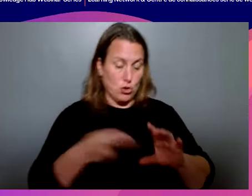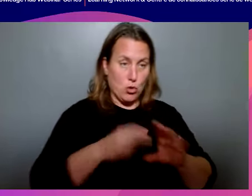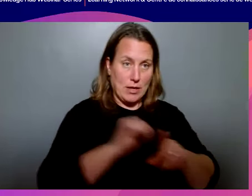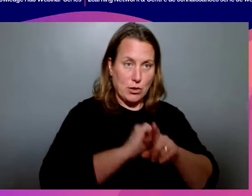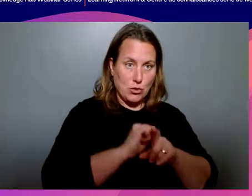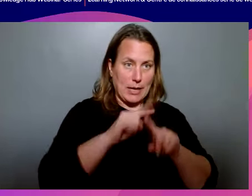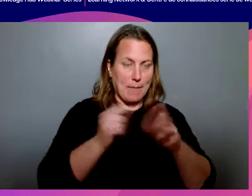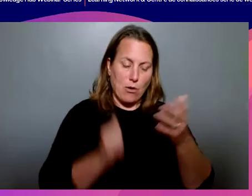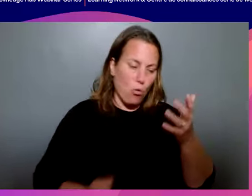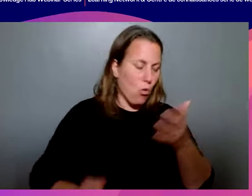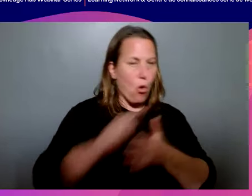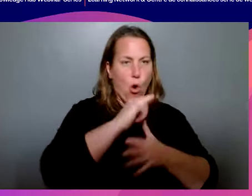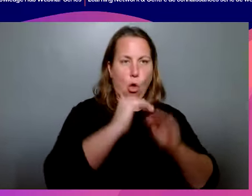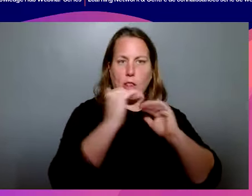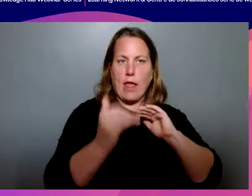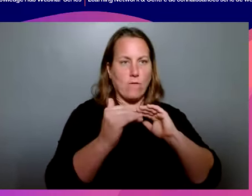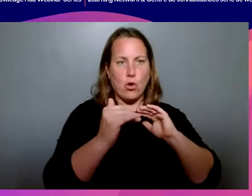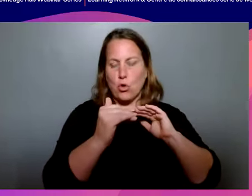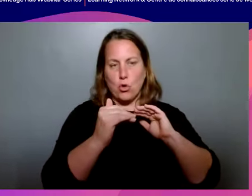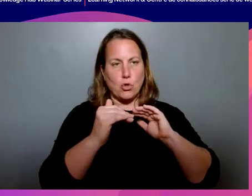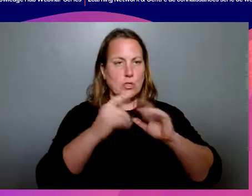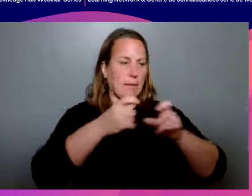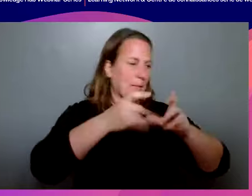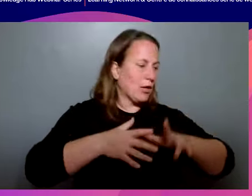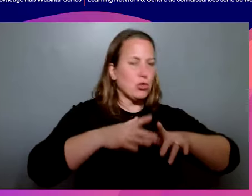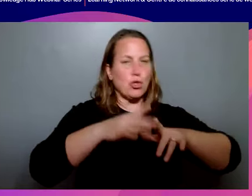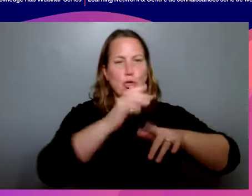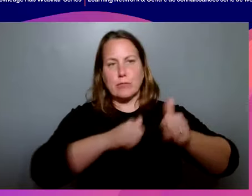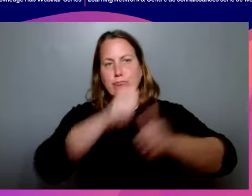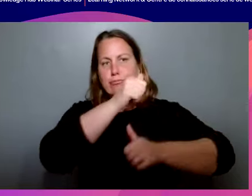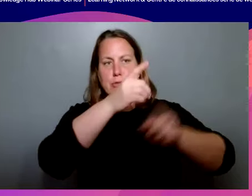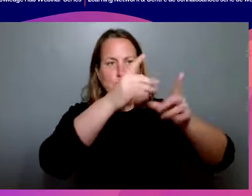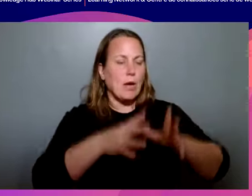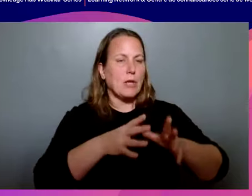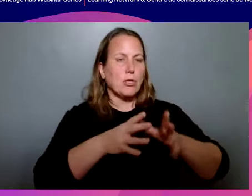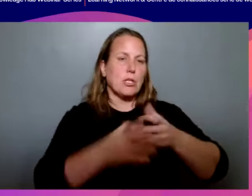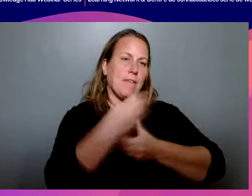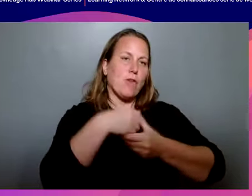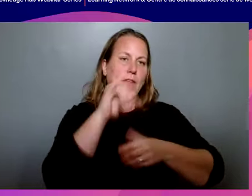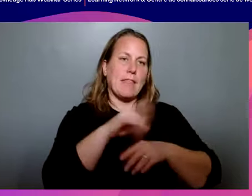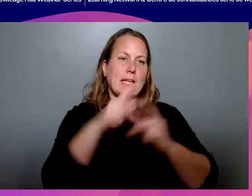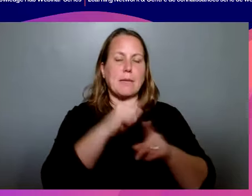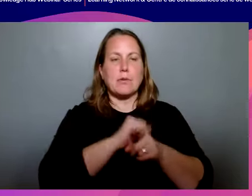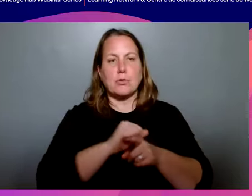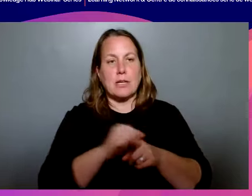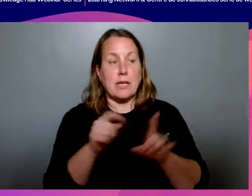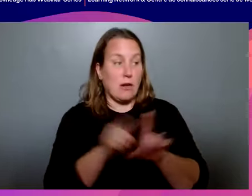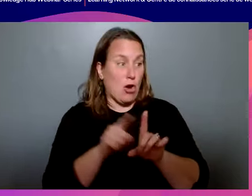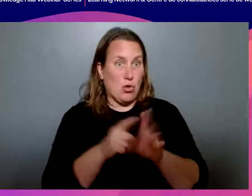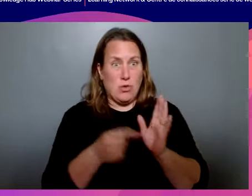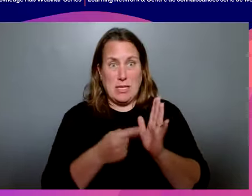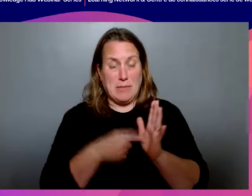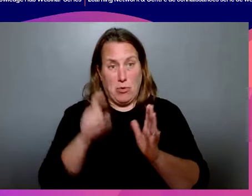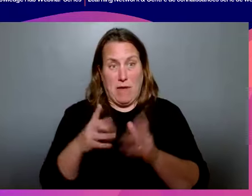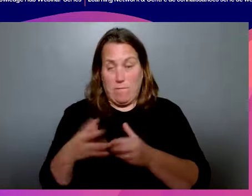and managers and executive directors. And it often, depending on the space that you're in, it includes maintenance staff